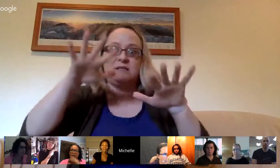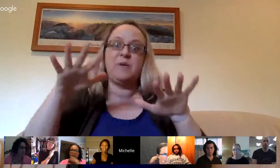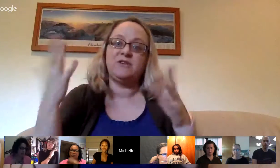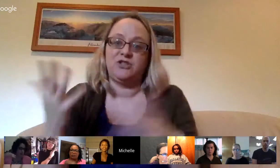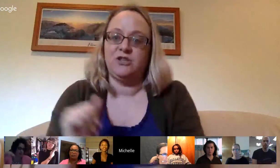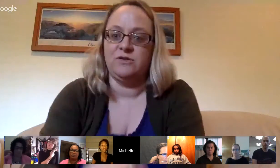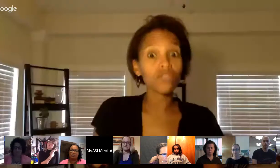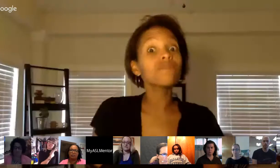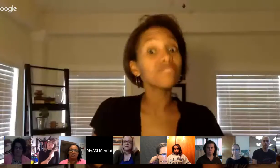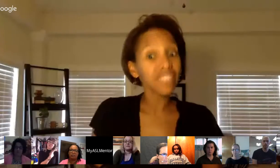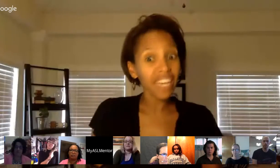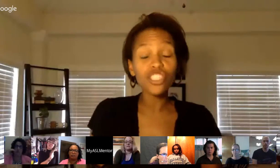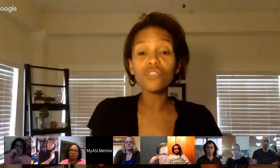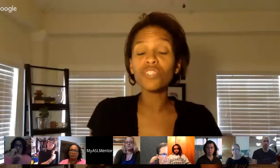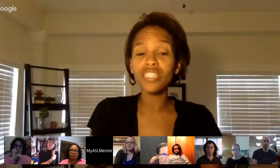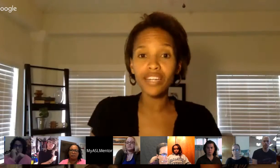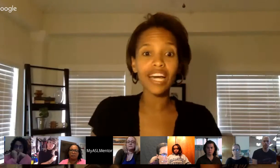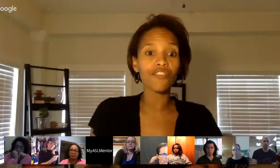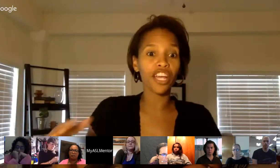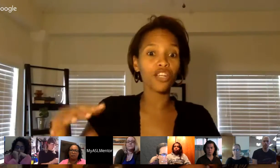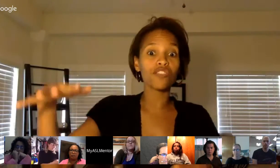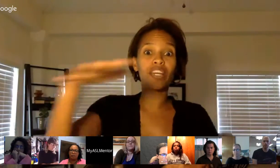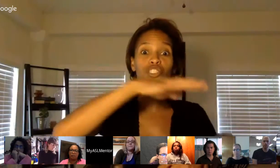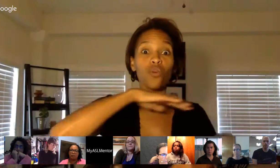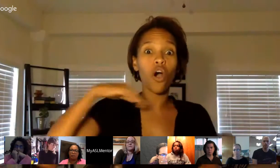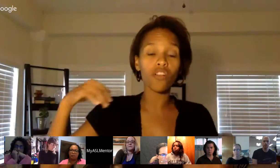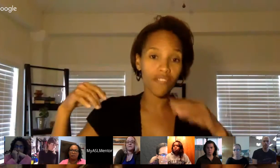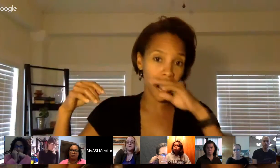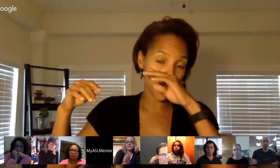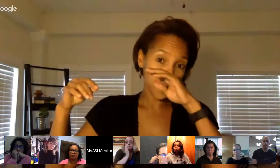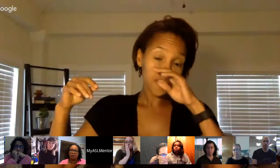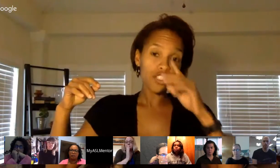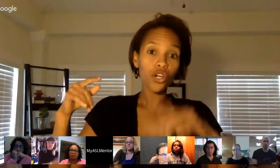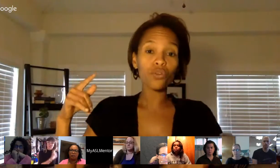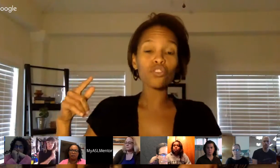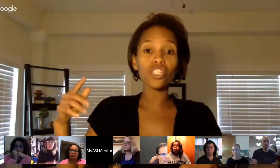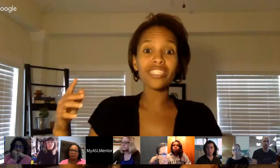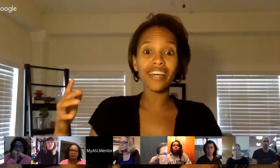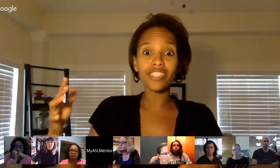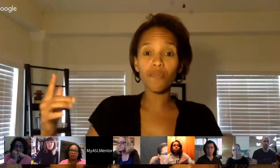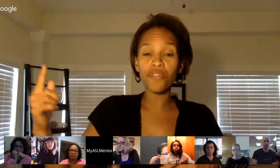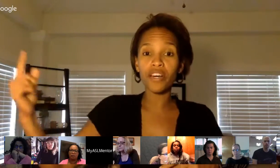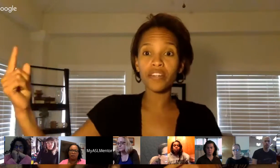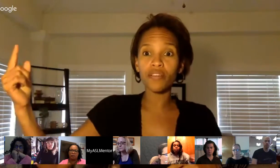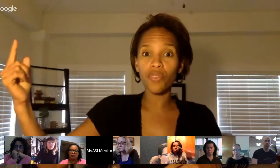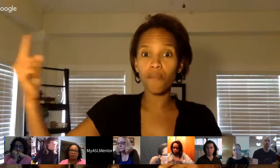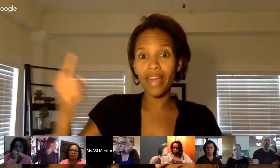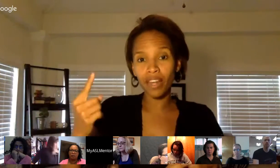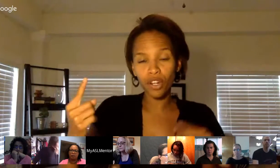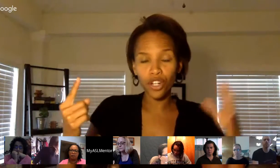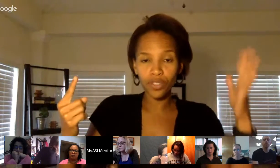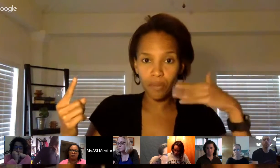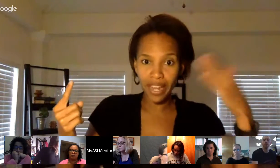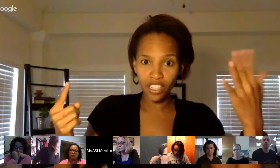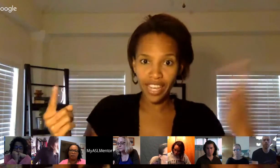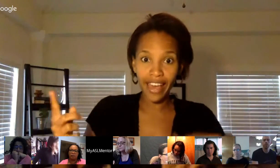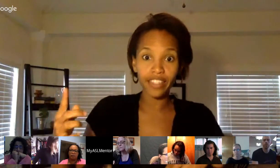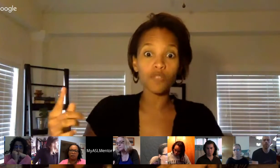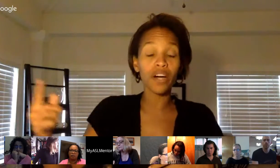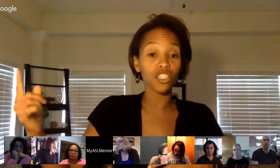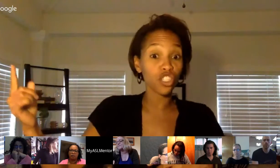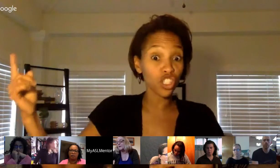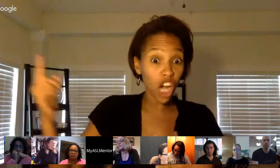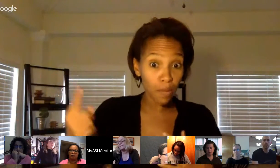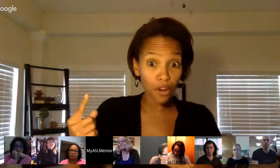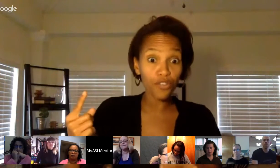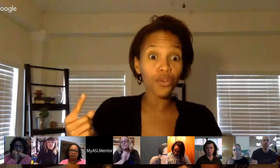She really does have great use of space through all of that. So she sets up the man, we don't know it's a man until the end,